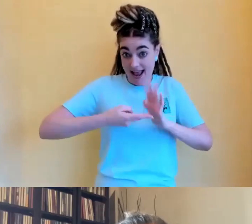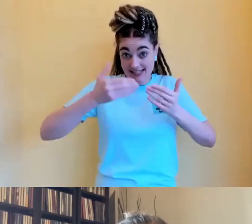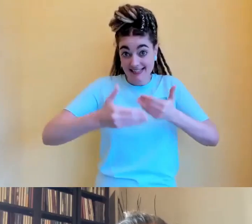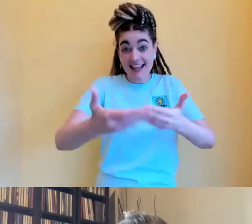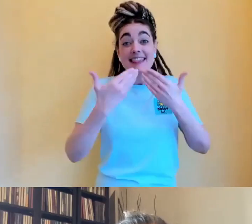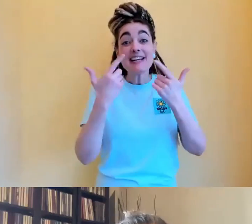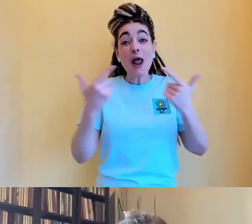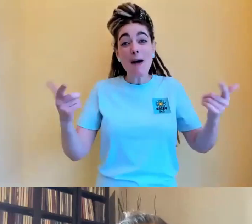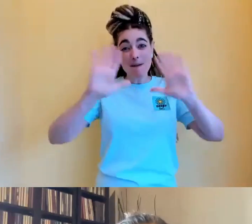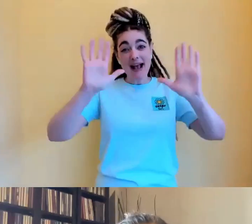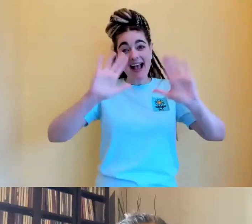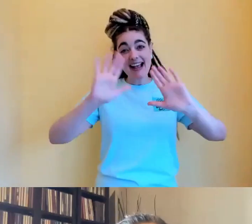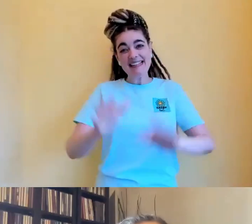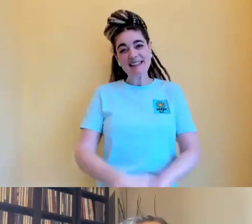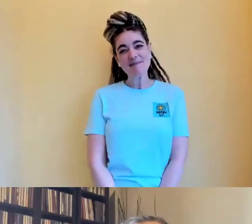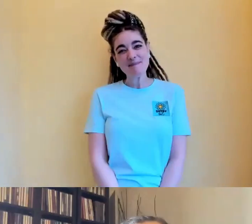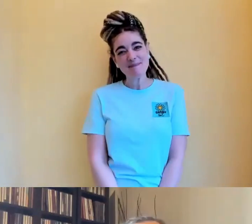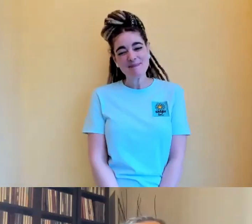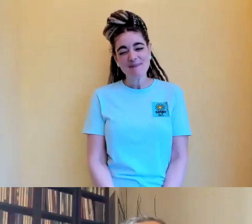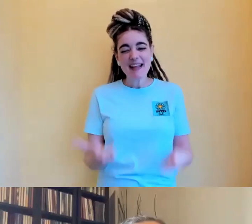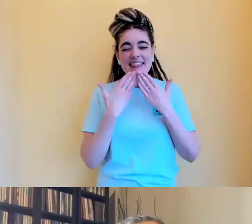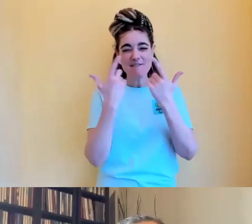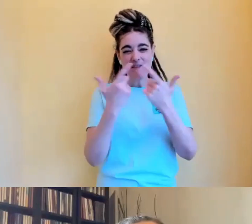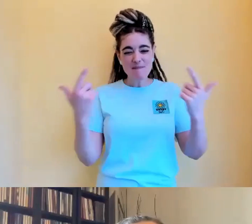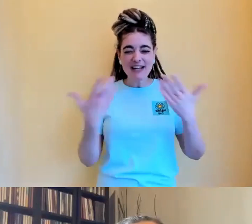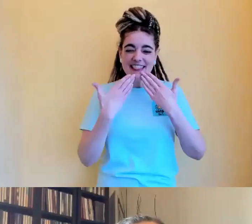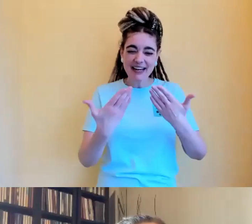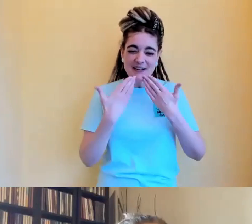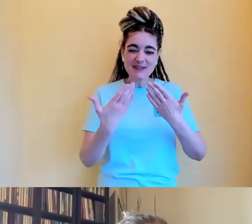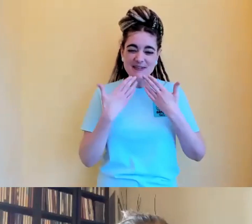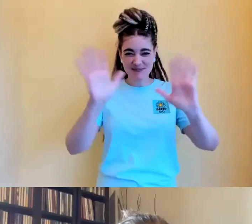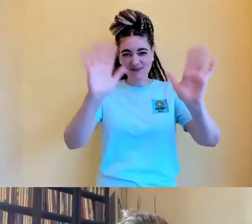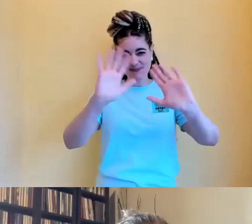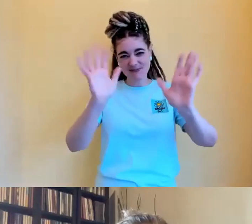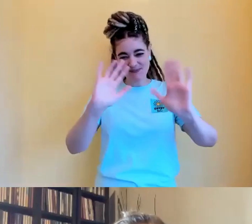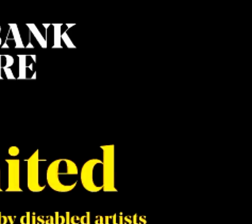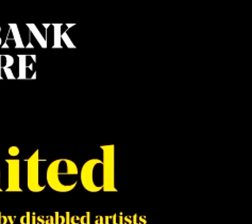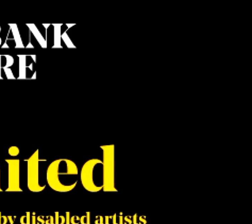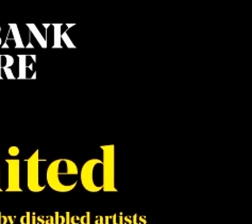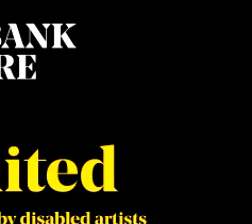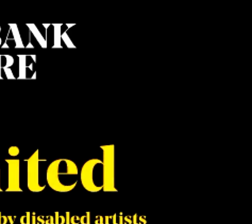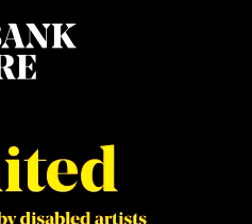lot. Bye-bye. Thank you very much, Mik, and everybody.